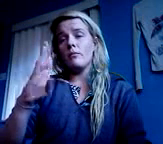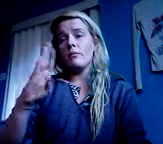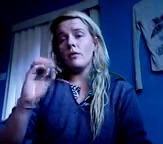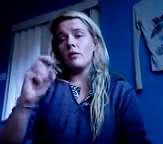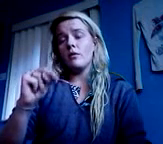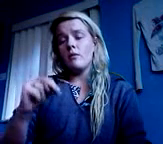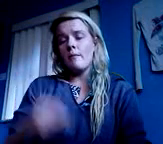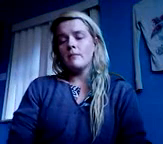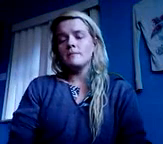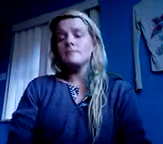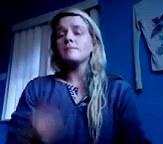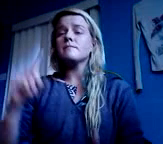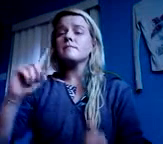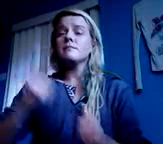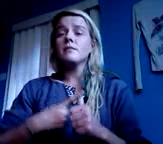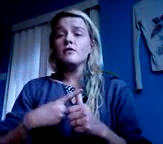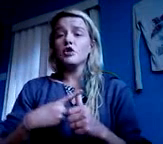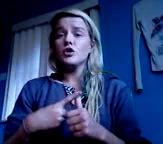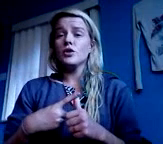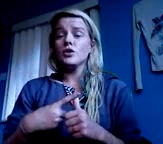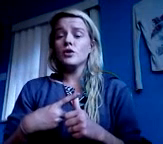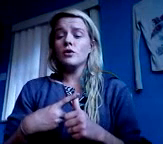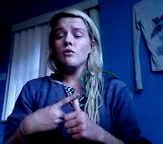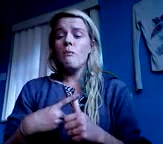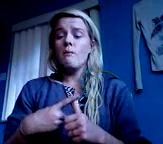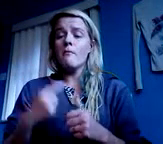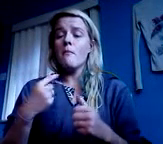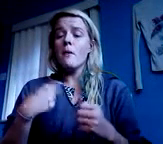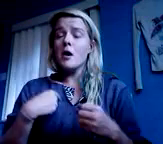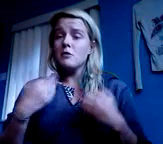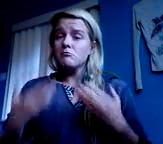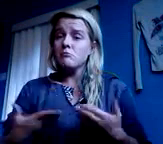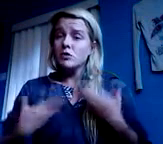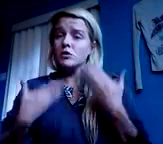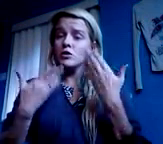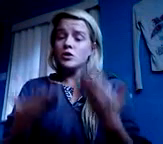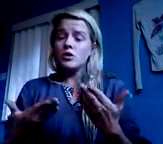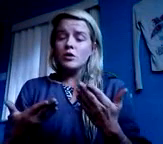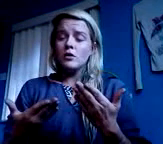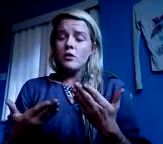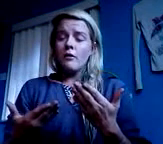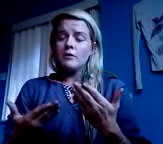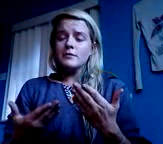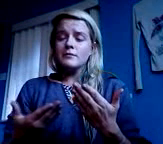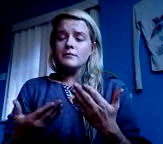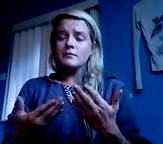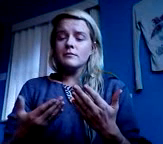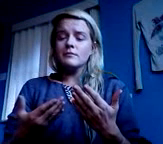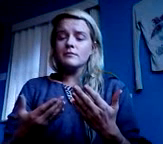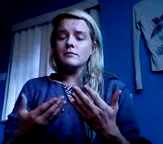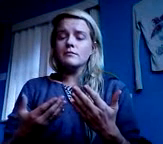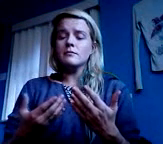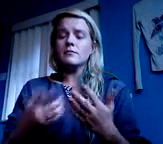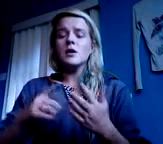So the first thing that I recommend doing is start with an element that appears only once on either side